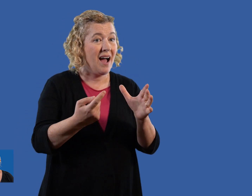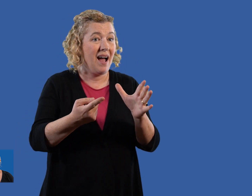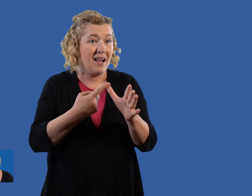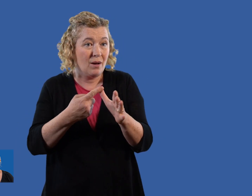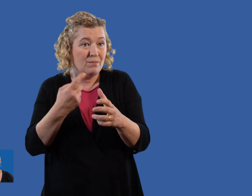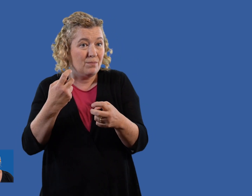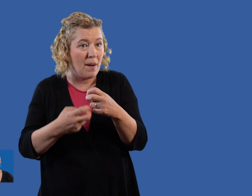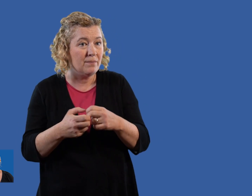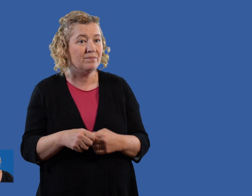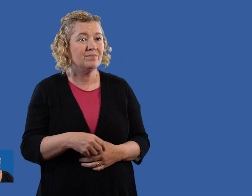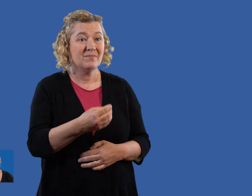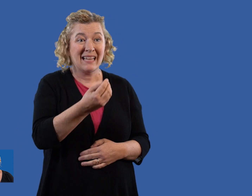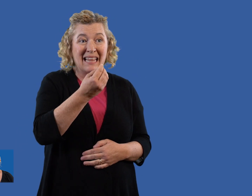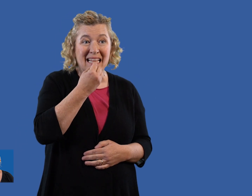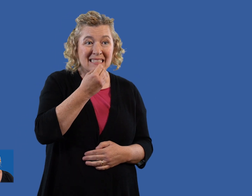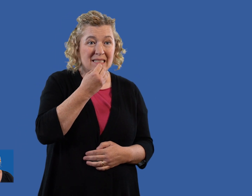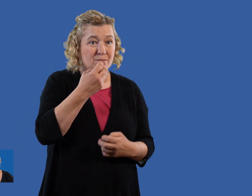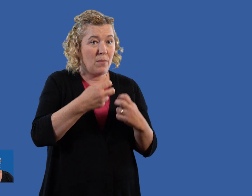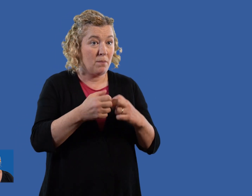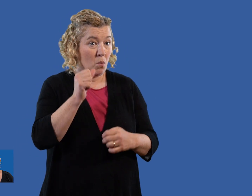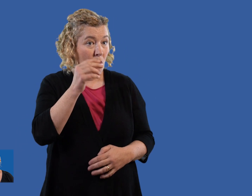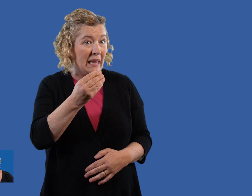drugs or alcohol, eating disorders,